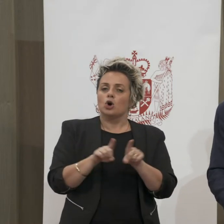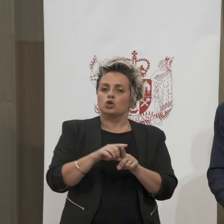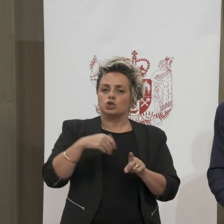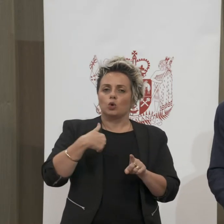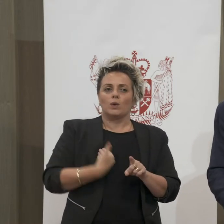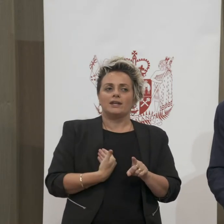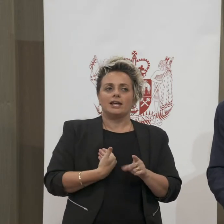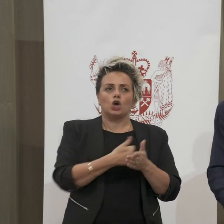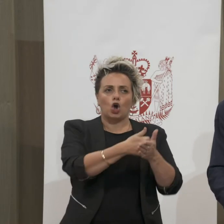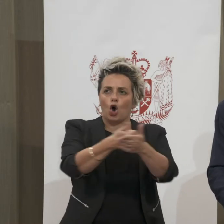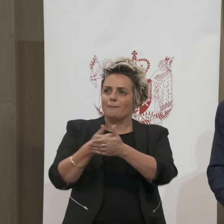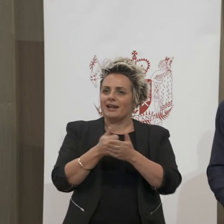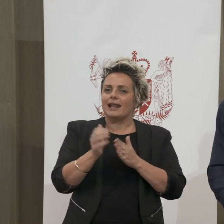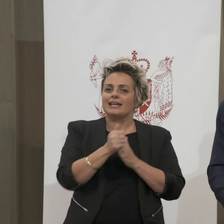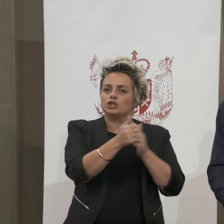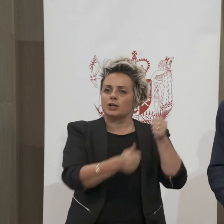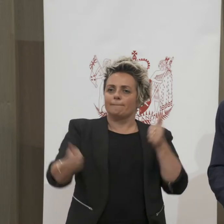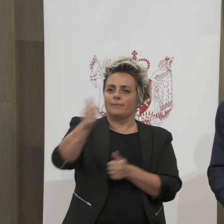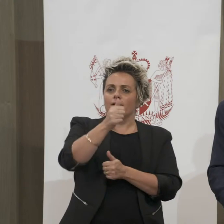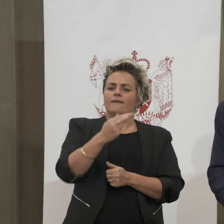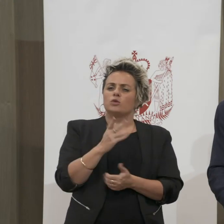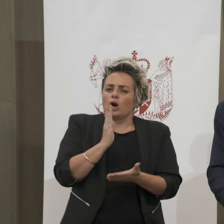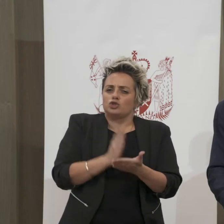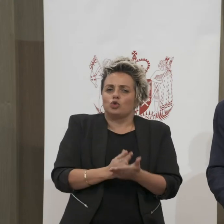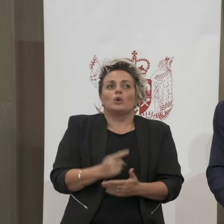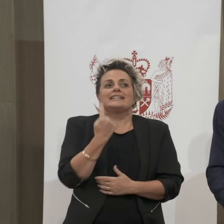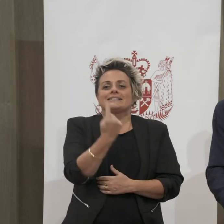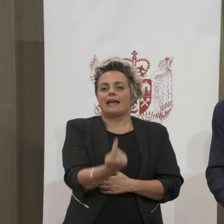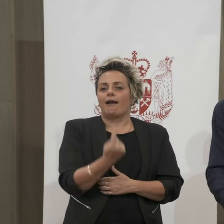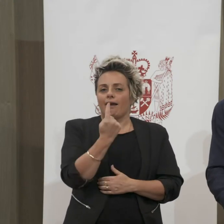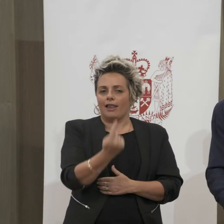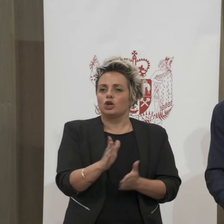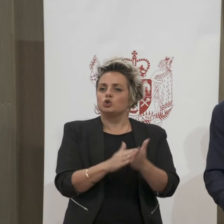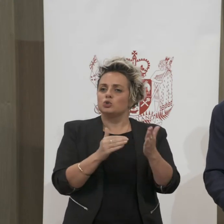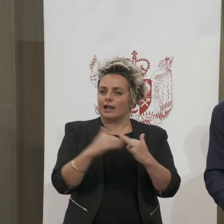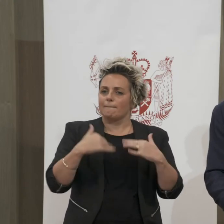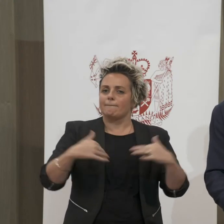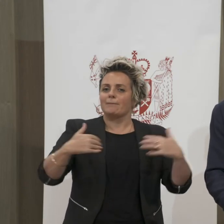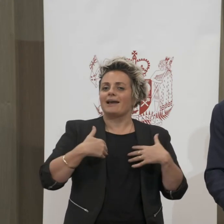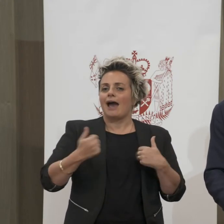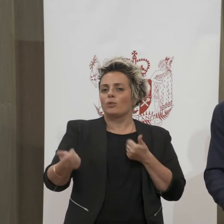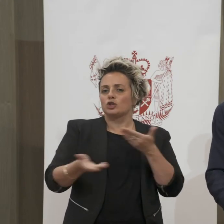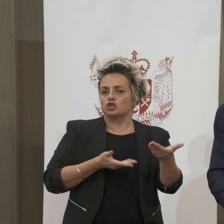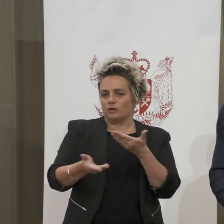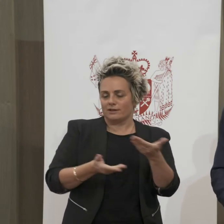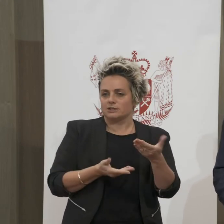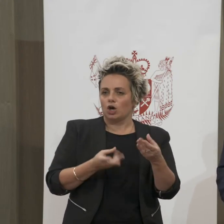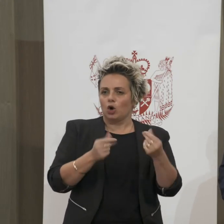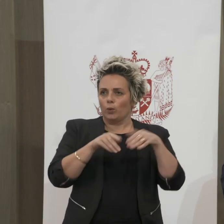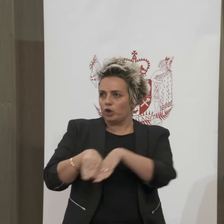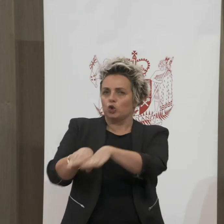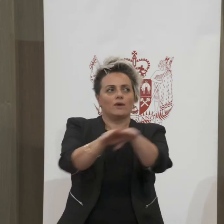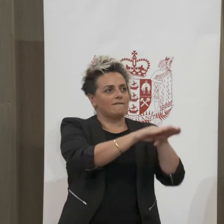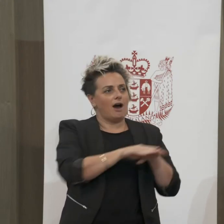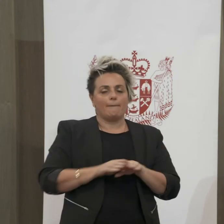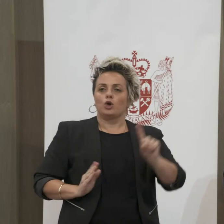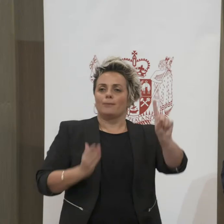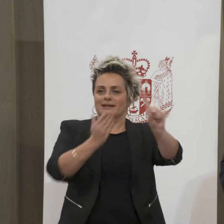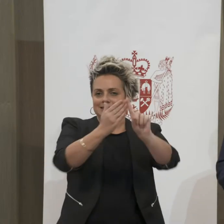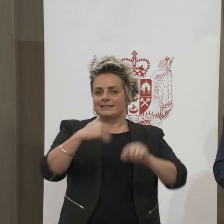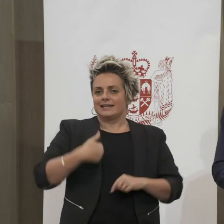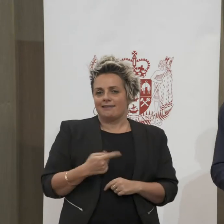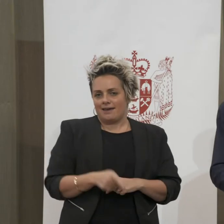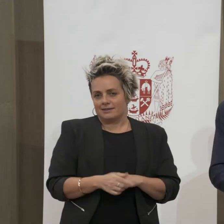common leadership to create a single, truly national New Zealand public health service with a unifying purpose